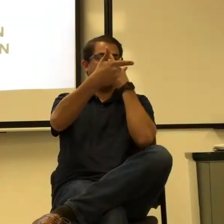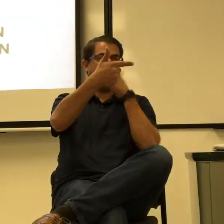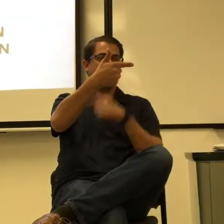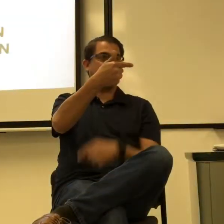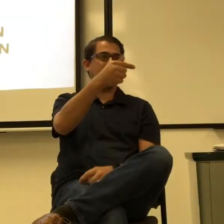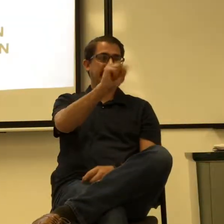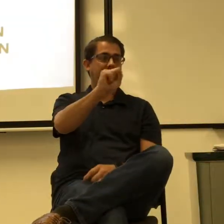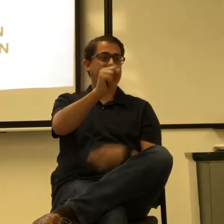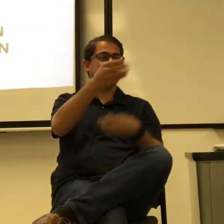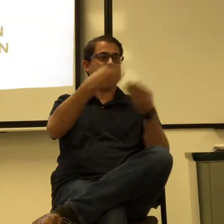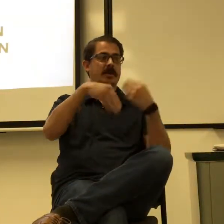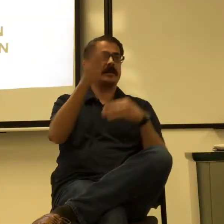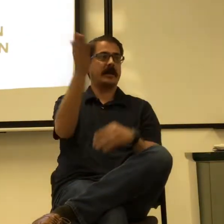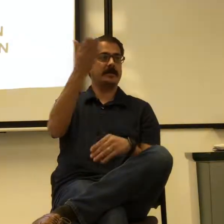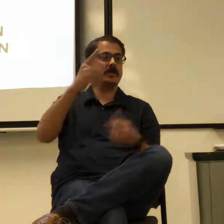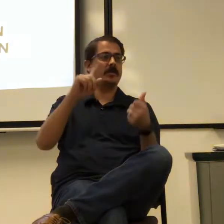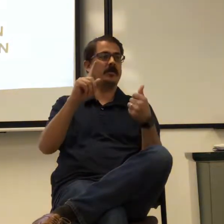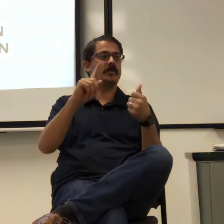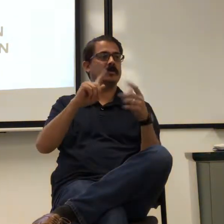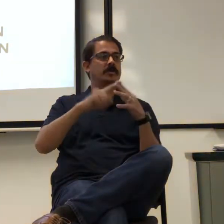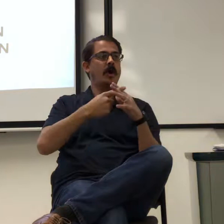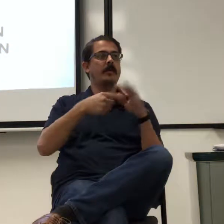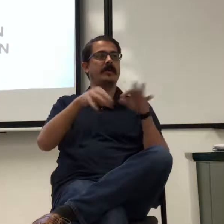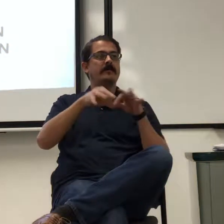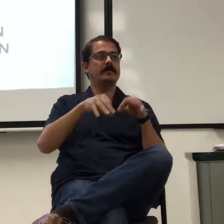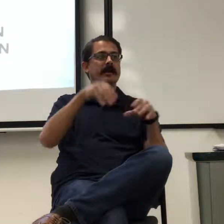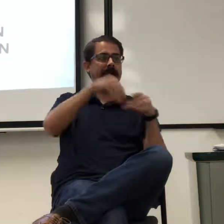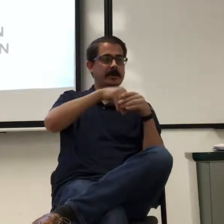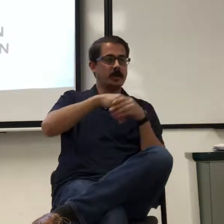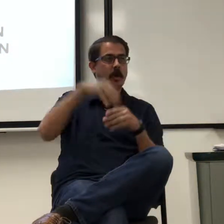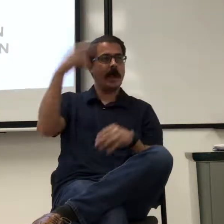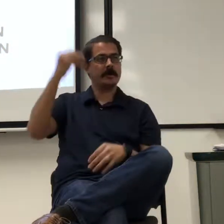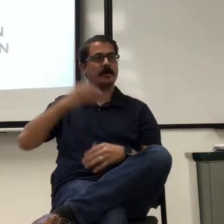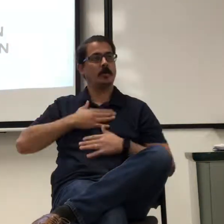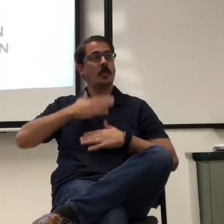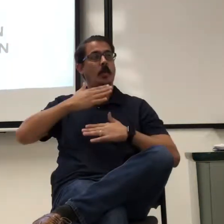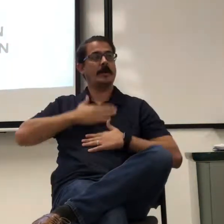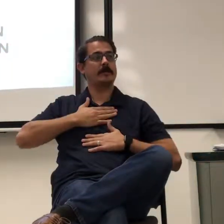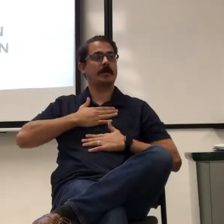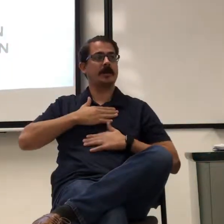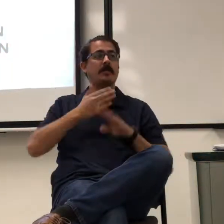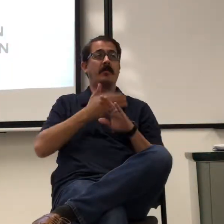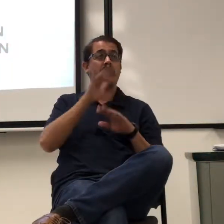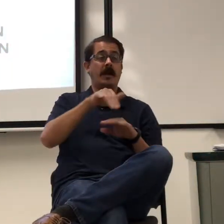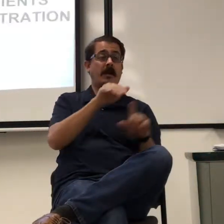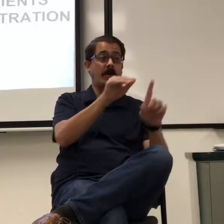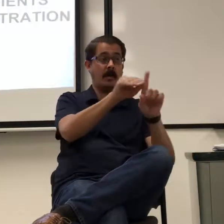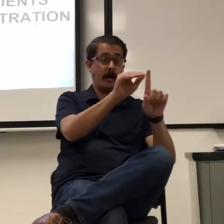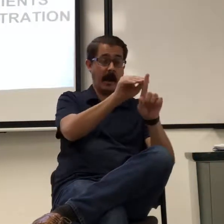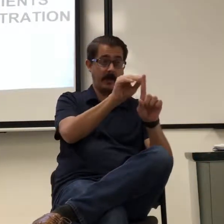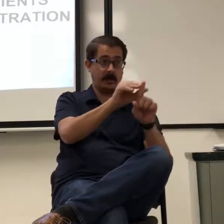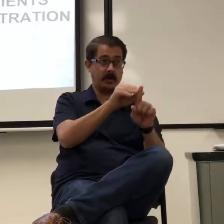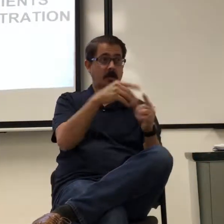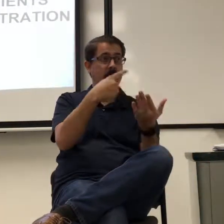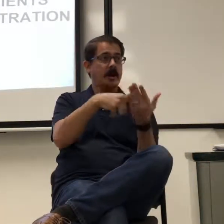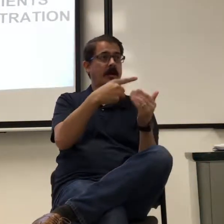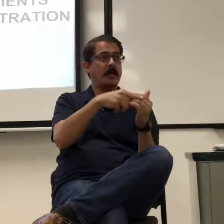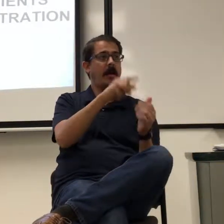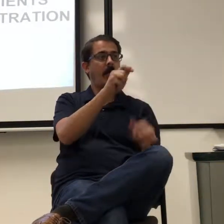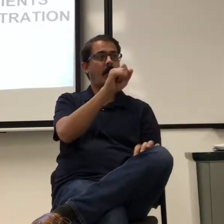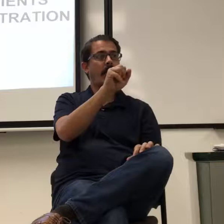And we'll start off with a definition of internal external respiration. Before we do that, I want to remind us all that we're talking about air, which